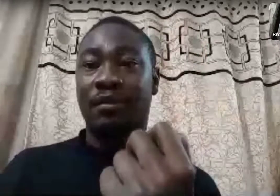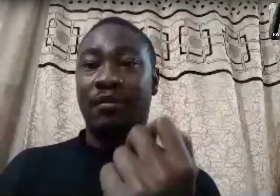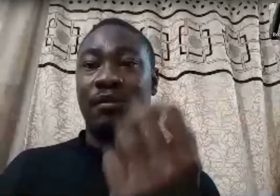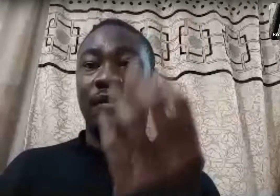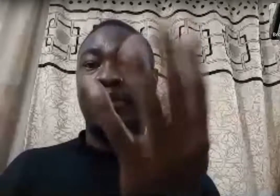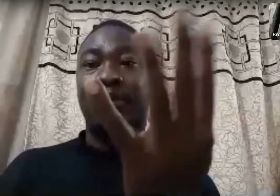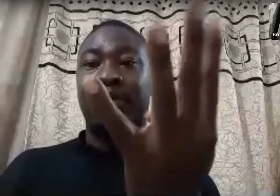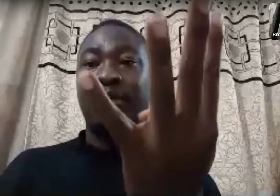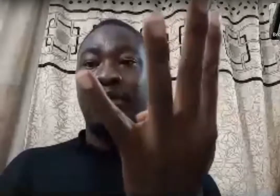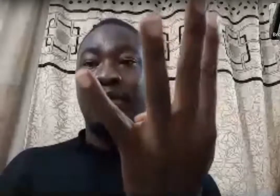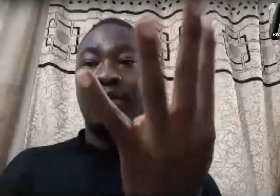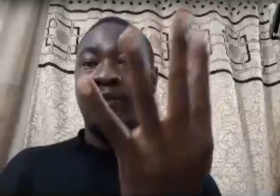14.